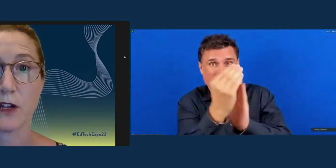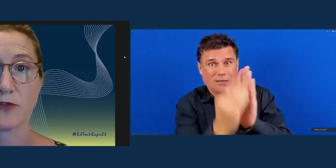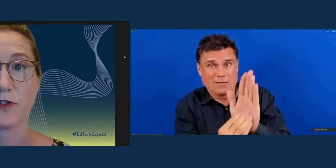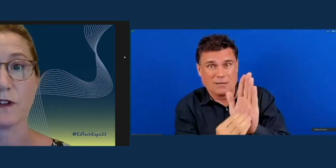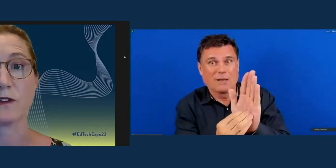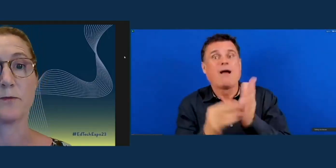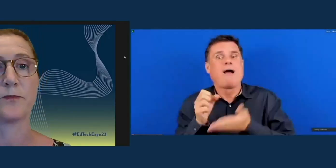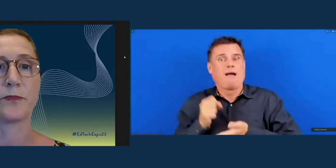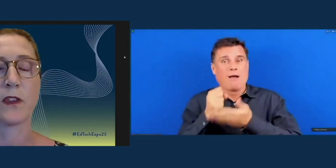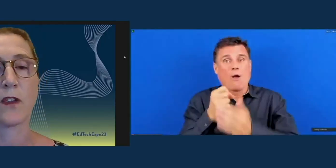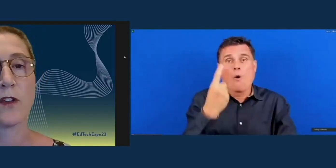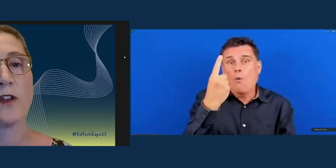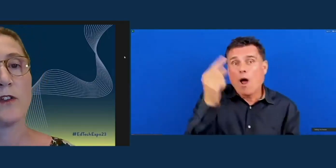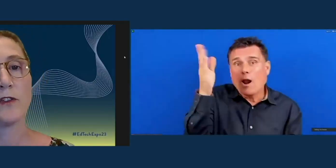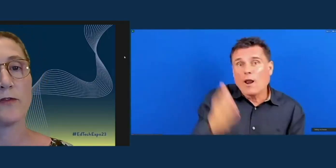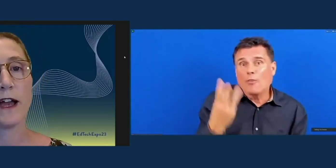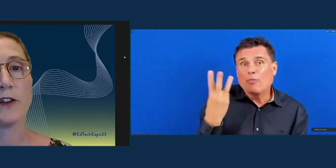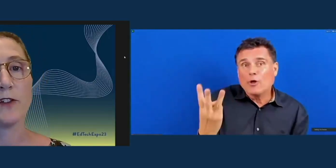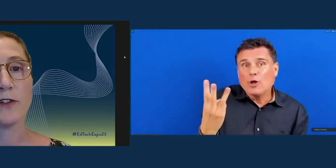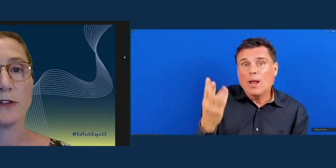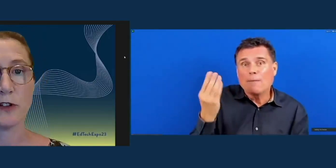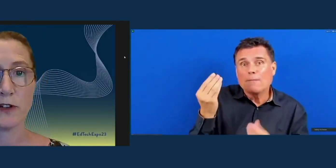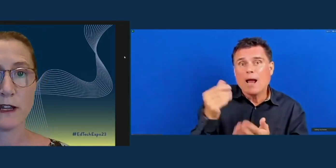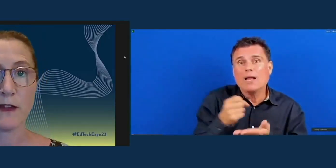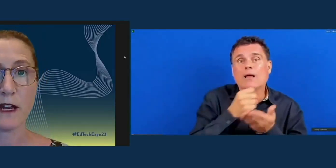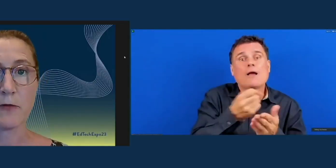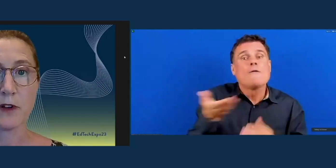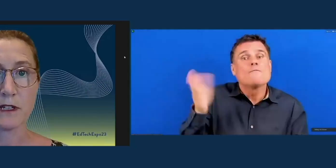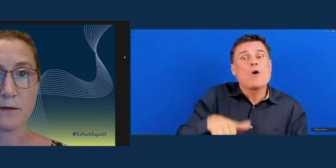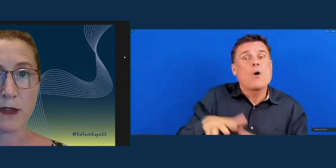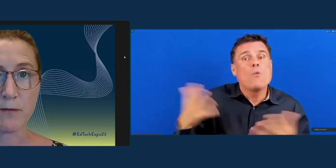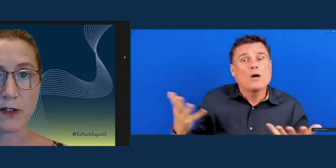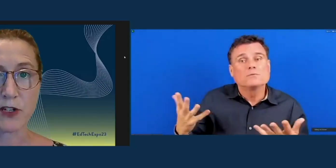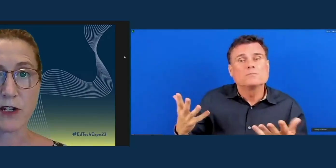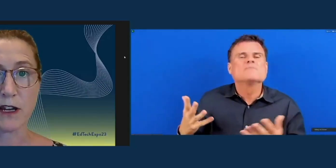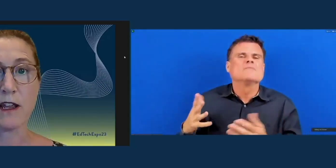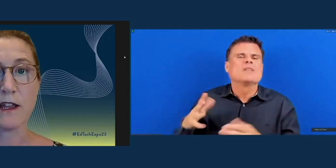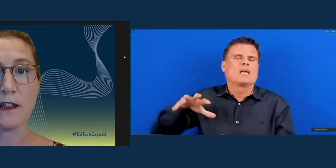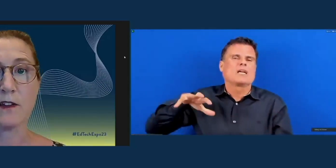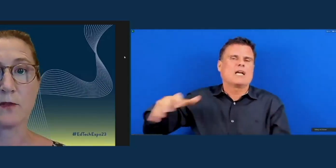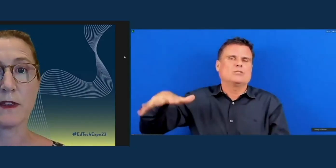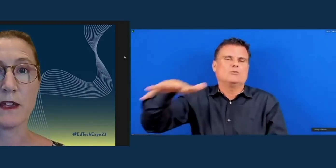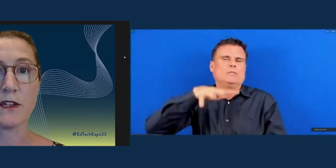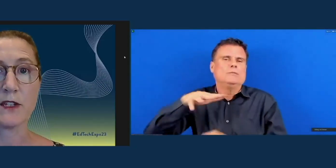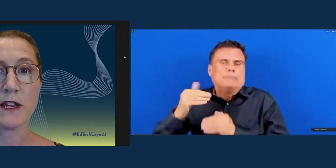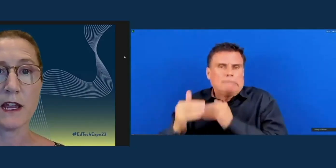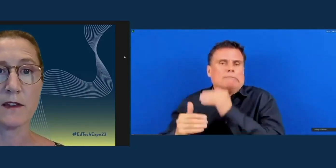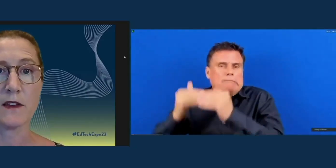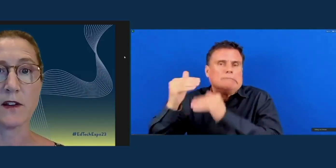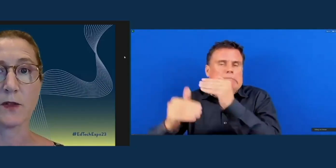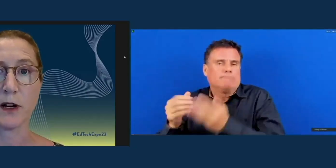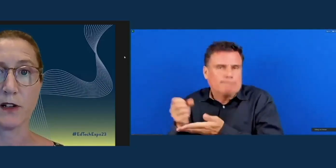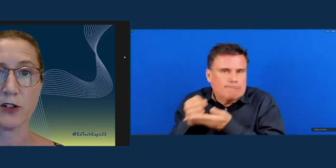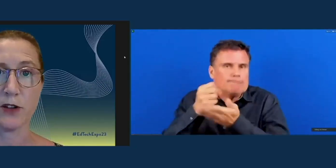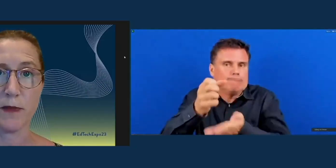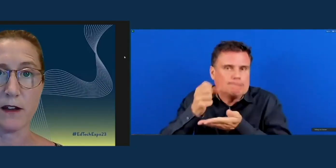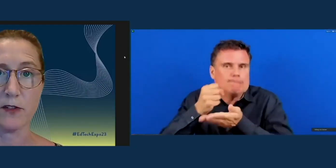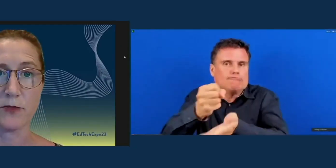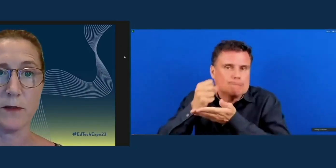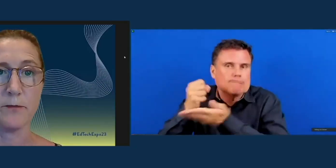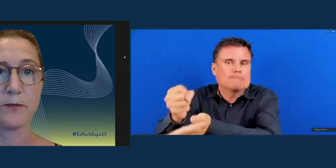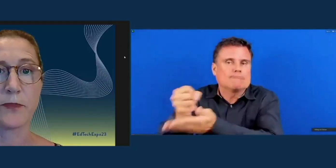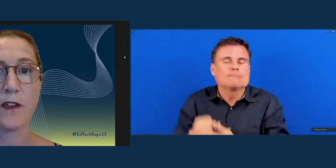developing countries. The final learning that I'm going to be mentioning is related to ACR's